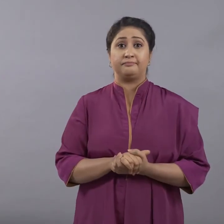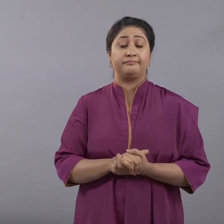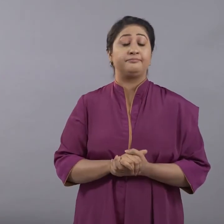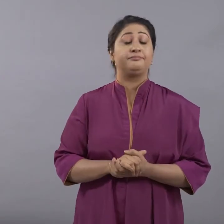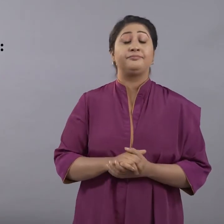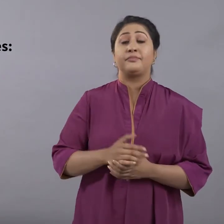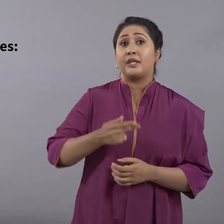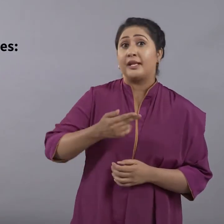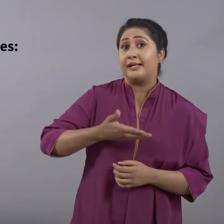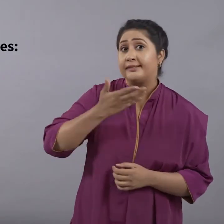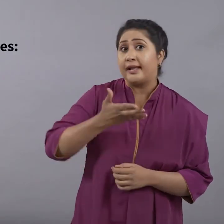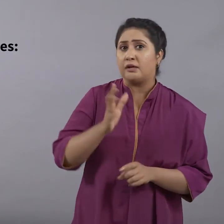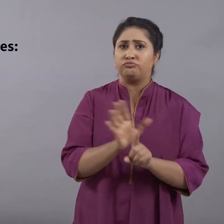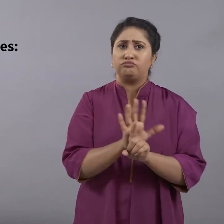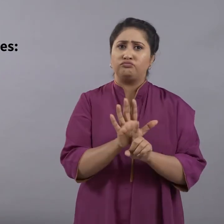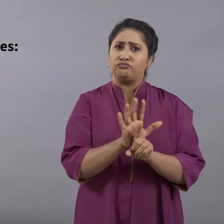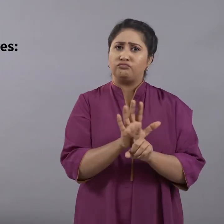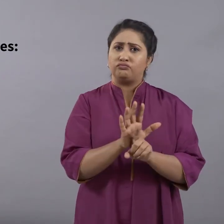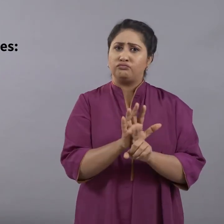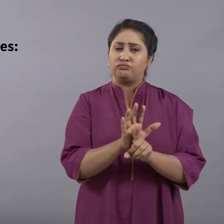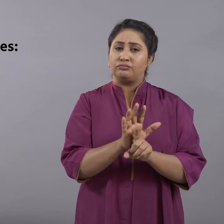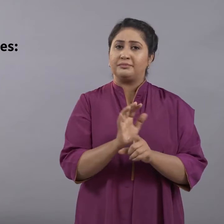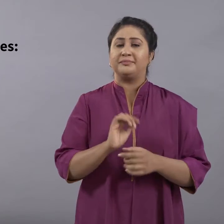Instructions and guidelines.